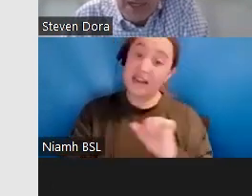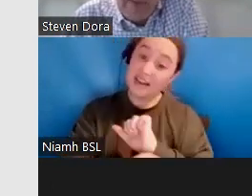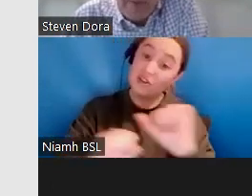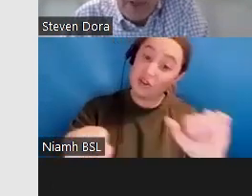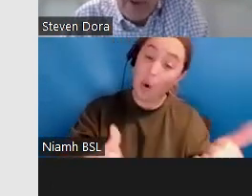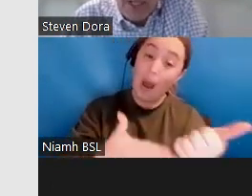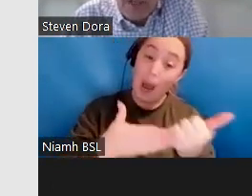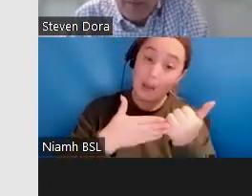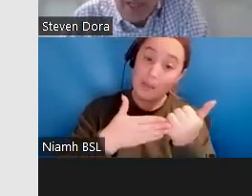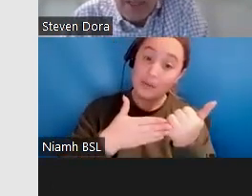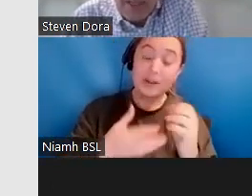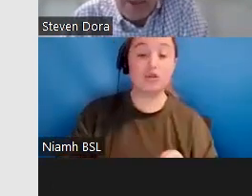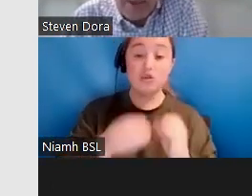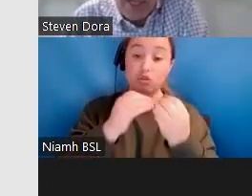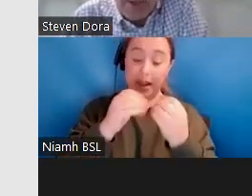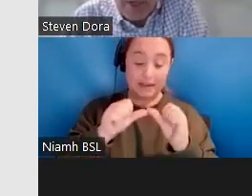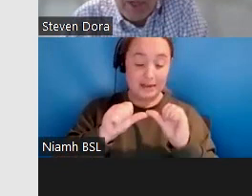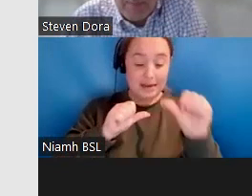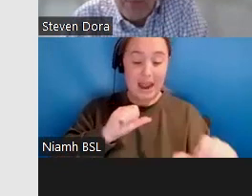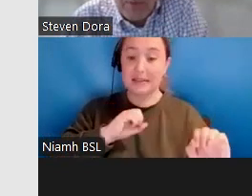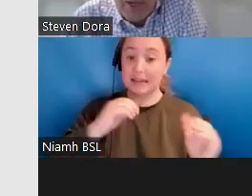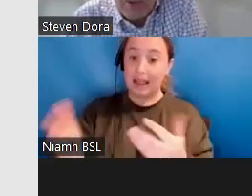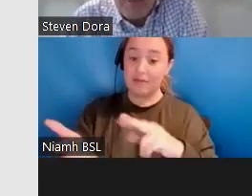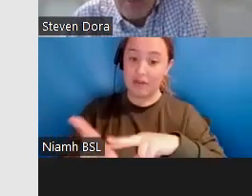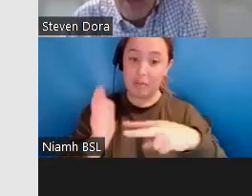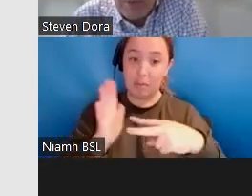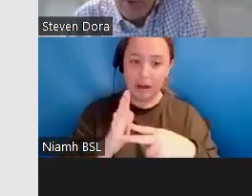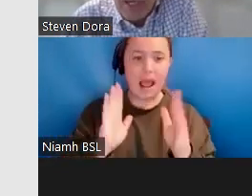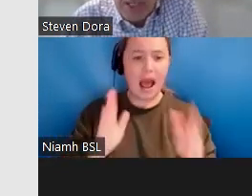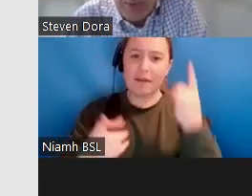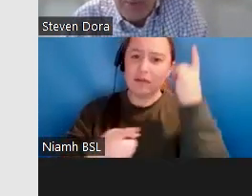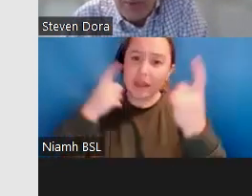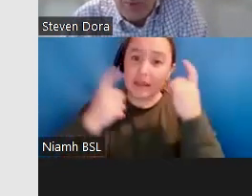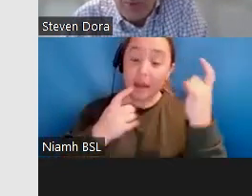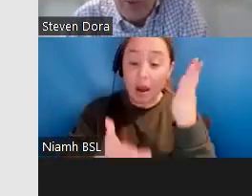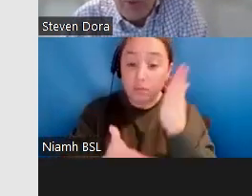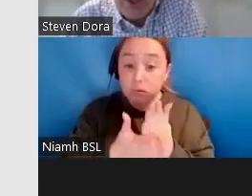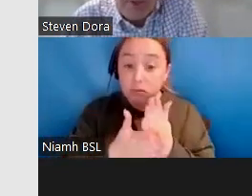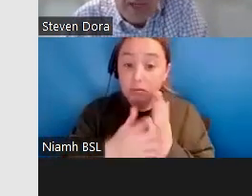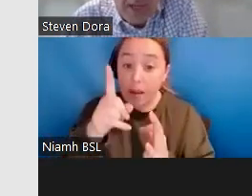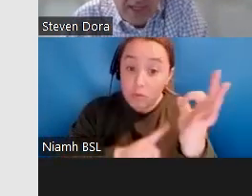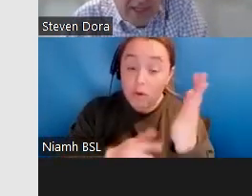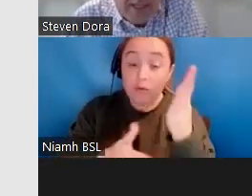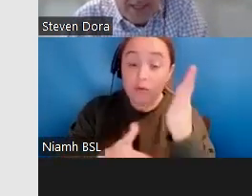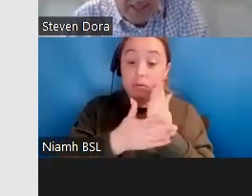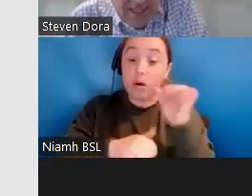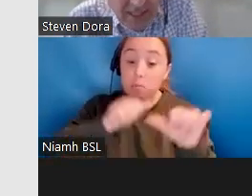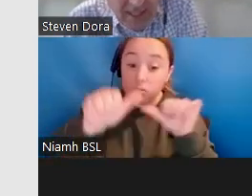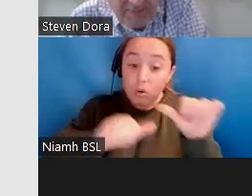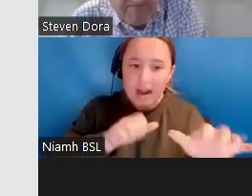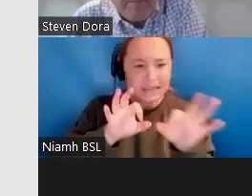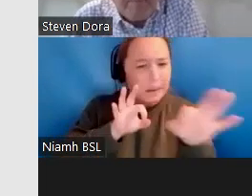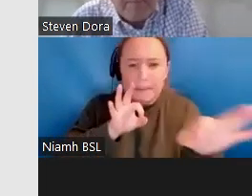key to the development of our next delivery plan that we think about how we measure progress as we move forwards. Next slide,